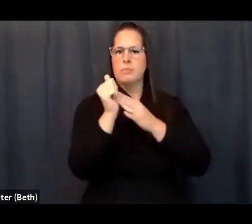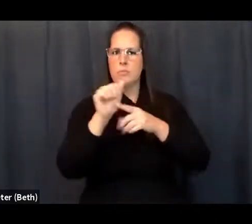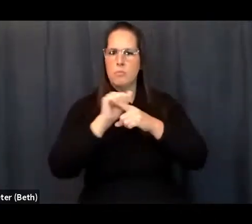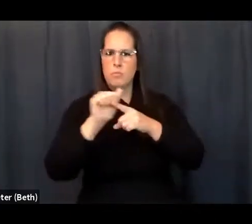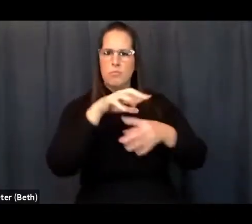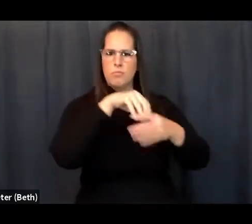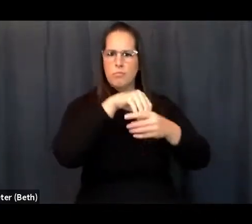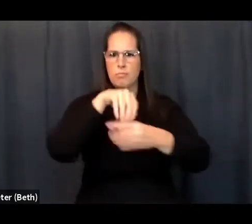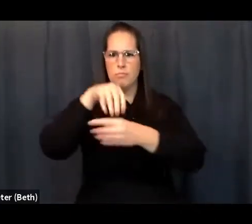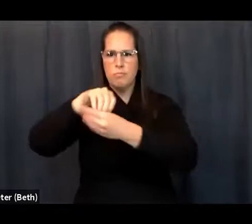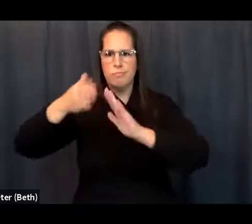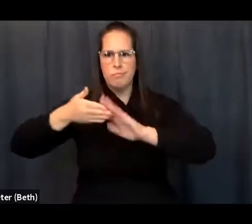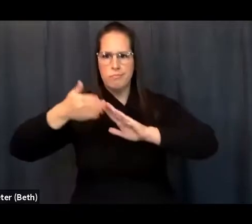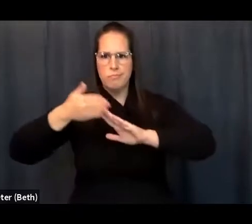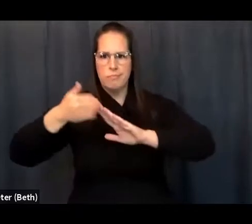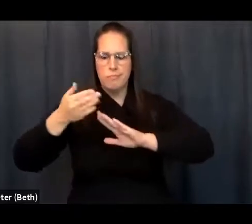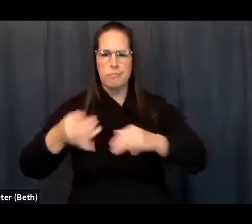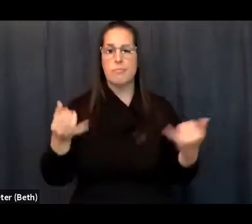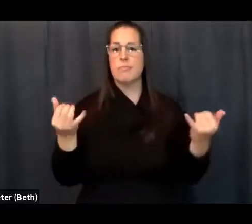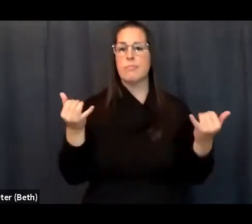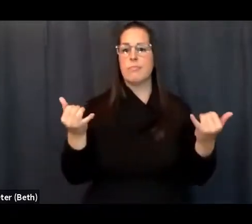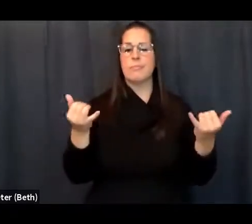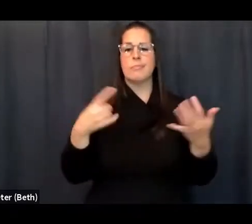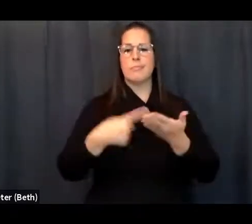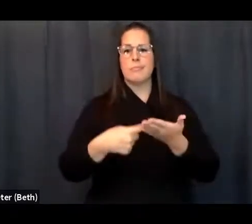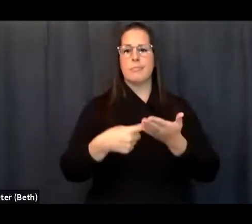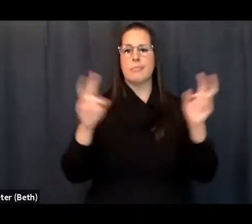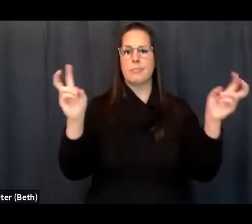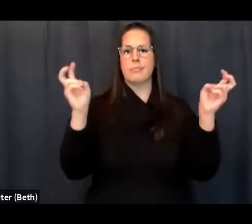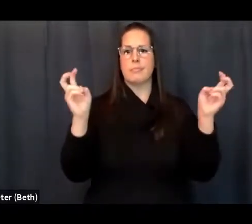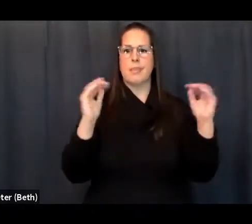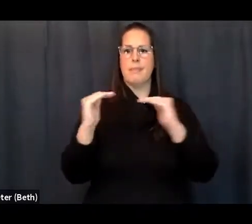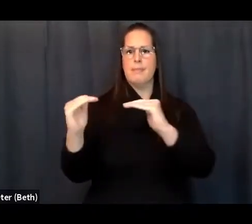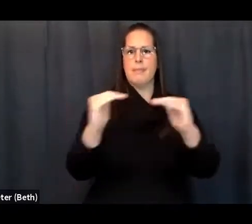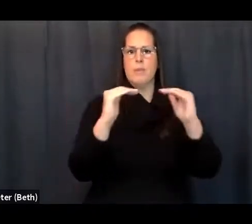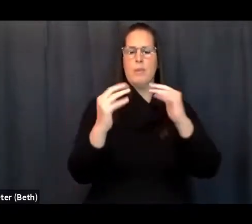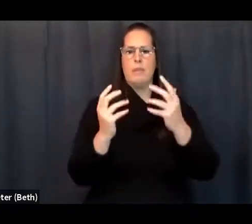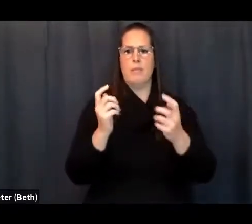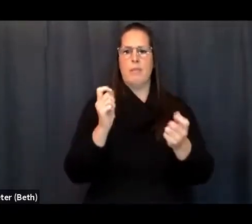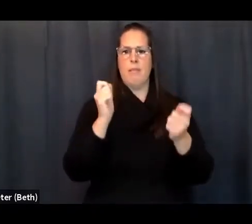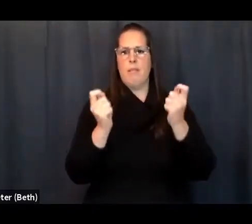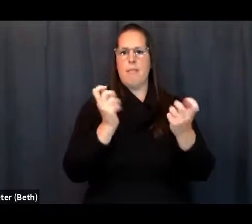about today is the equity accommodation model, and it